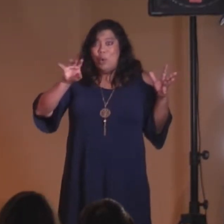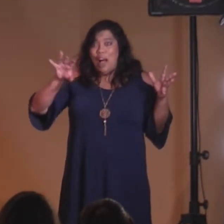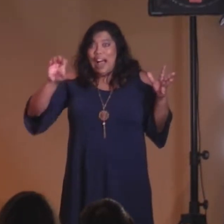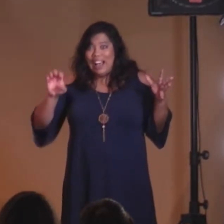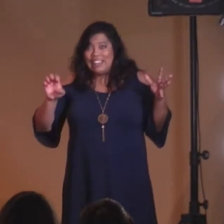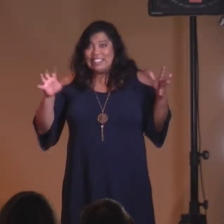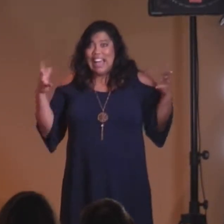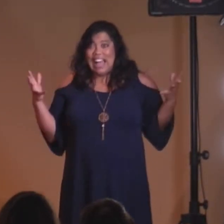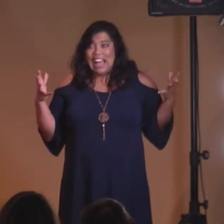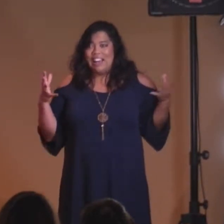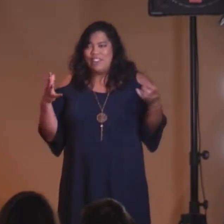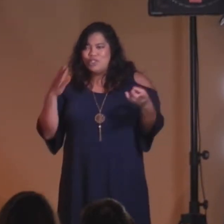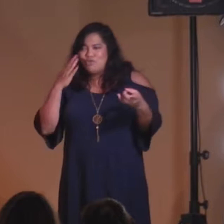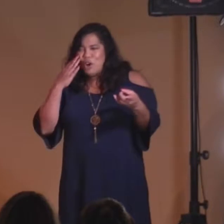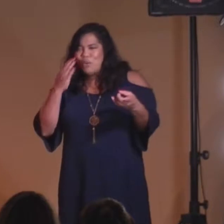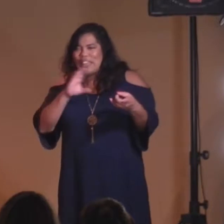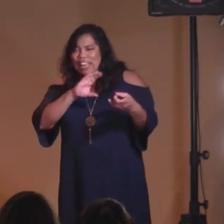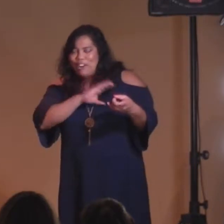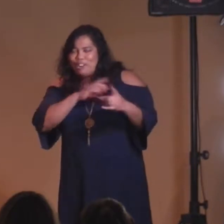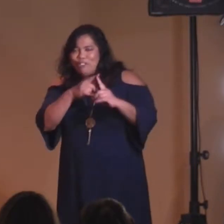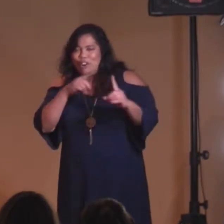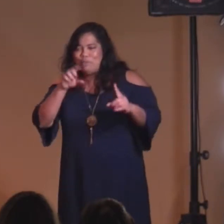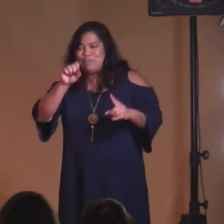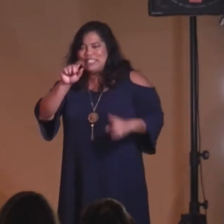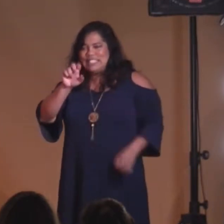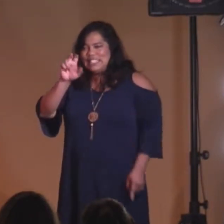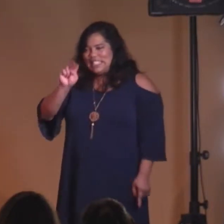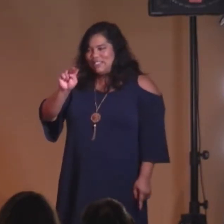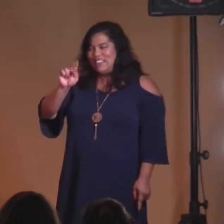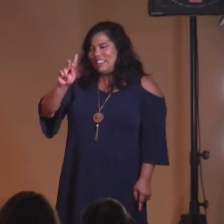For those who don't know, Pennywise is a character in a Stephen King novel,